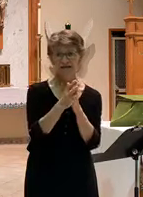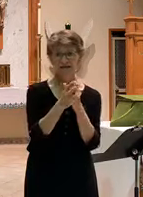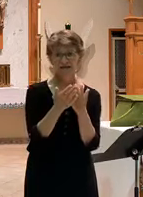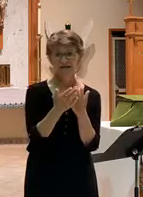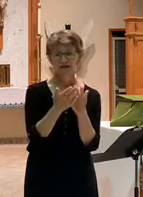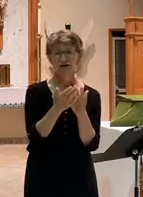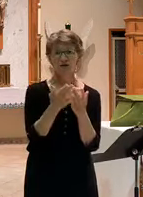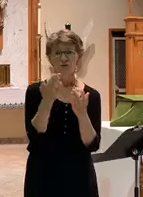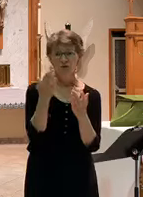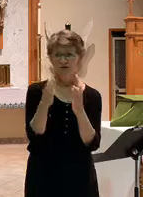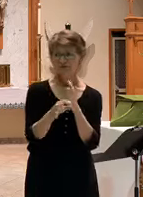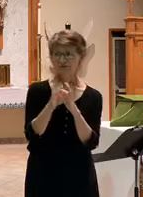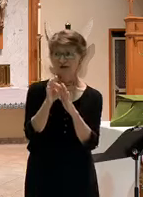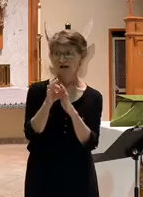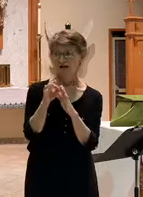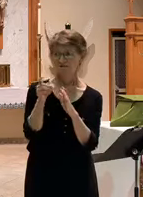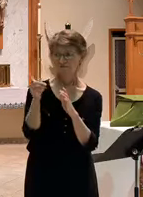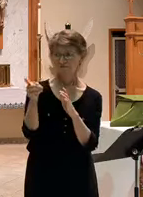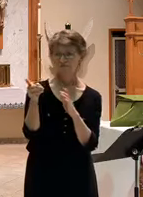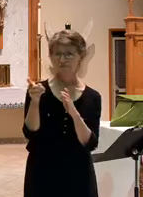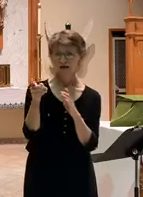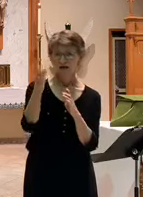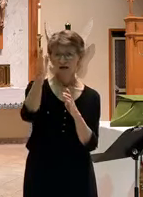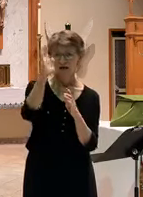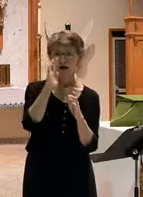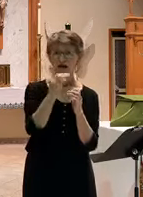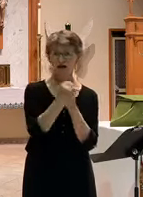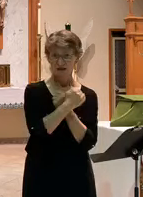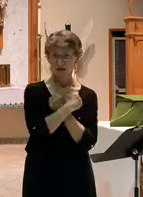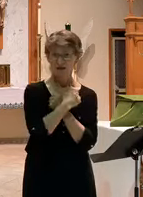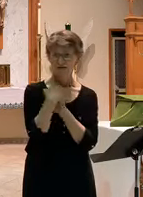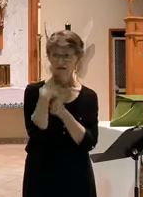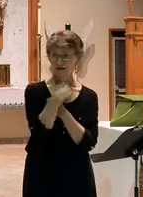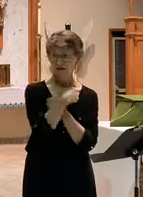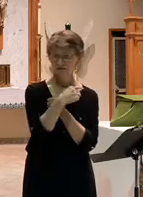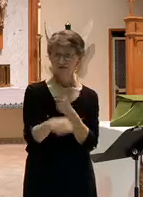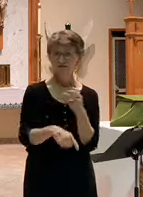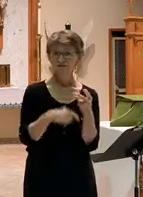know that God loves us, like it's an answer and a fill-in-the-blank question.